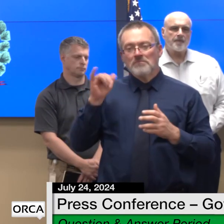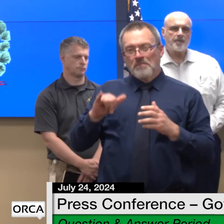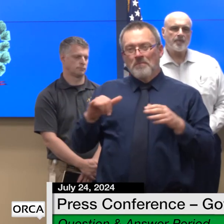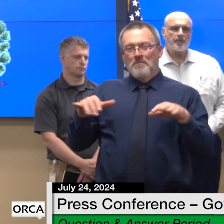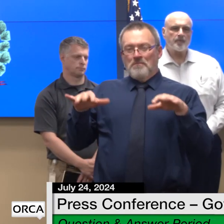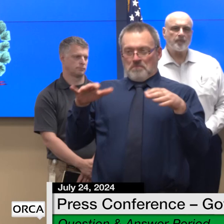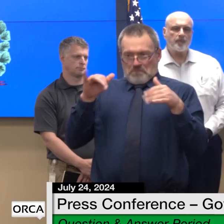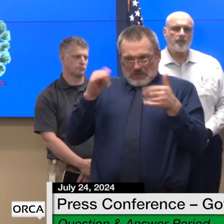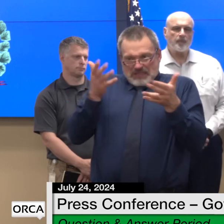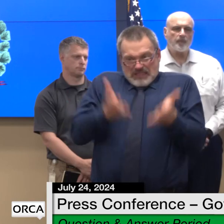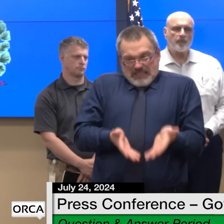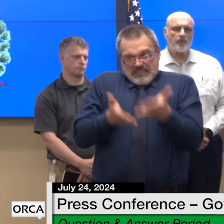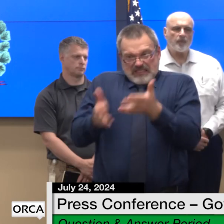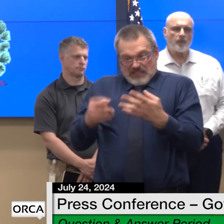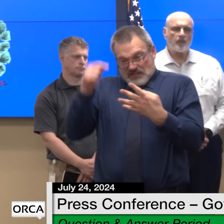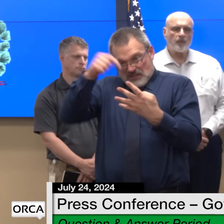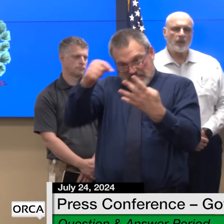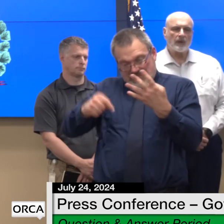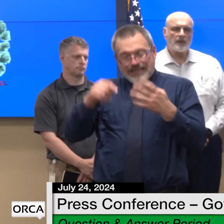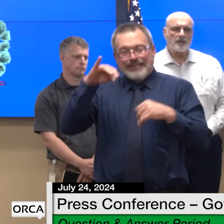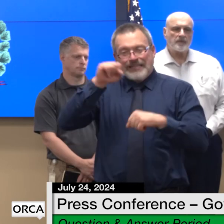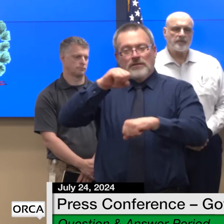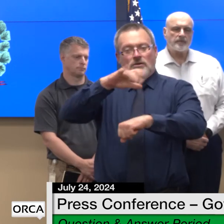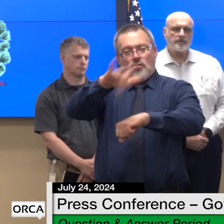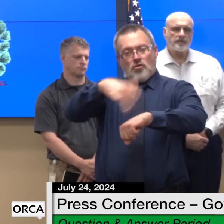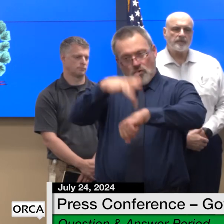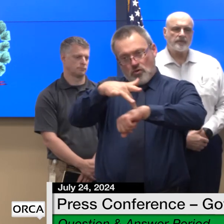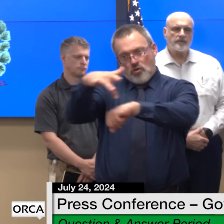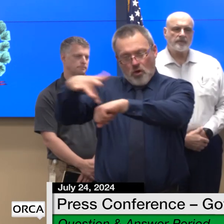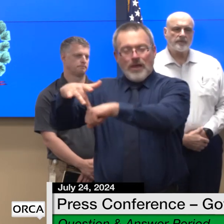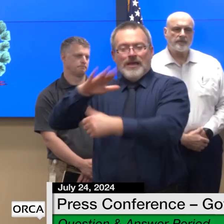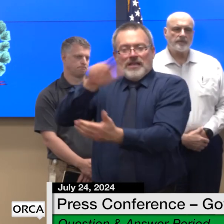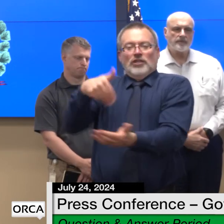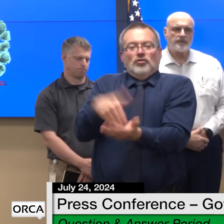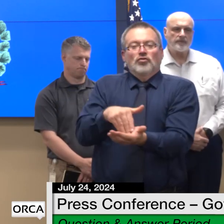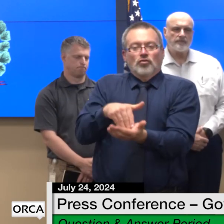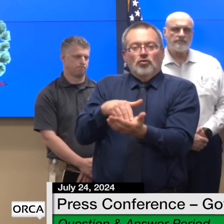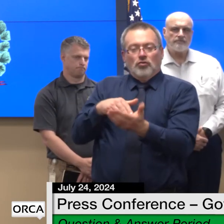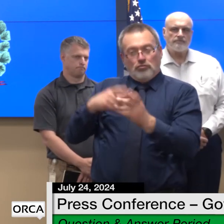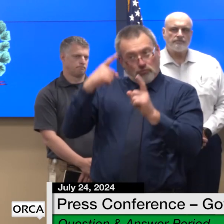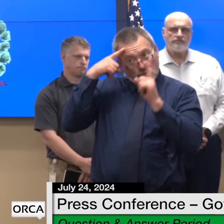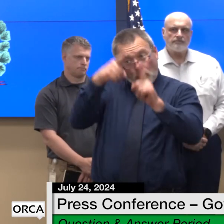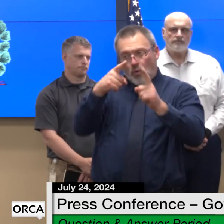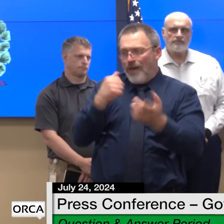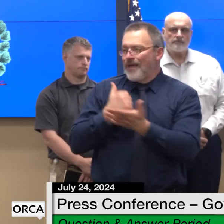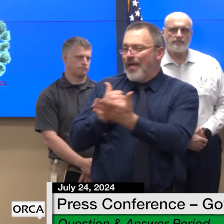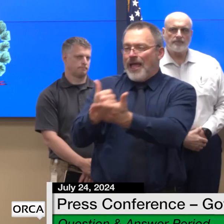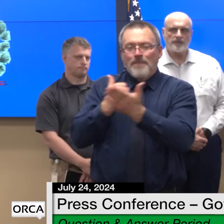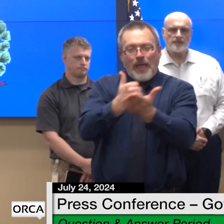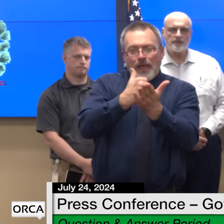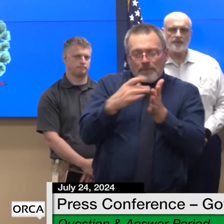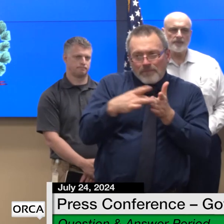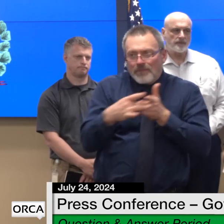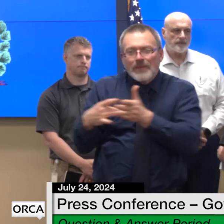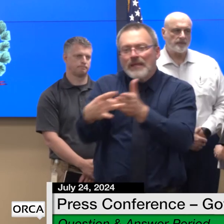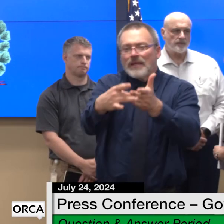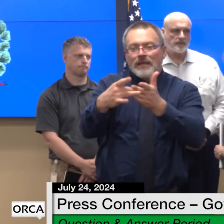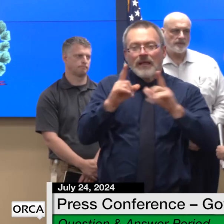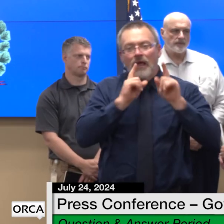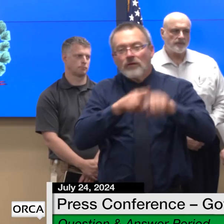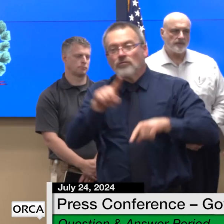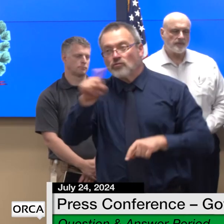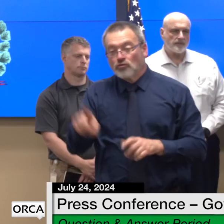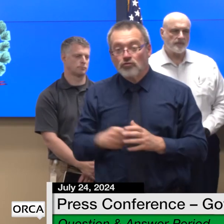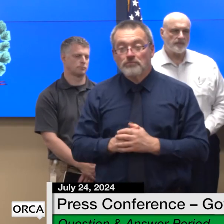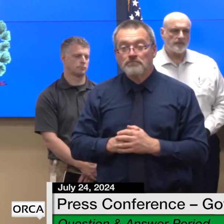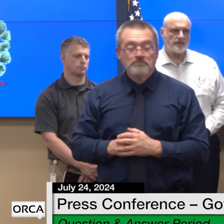say, I have this need, and for us to try and be navigators for them. You're welcome. Just